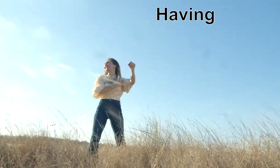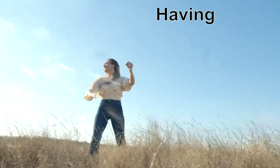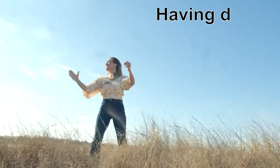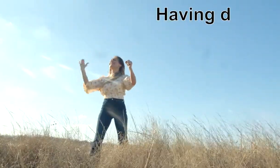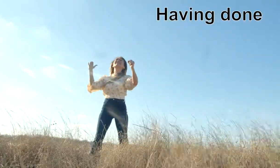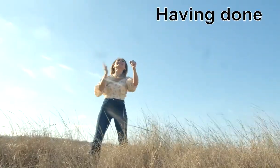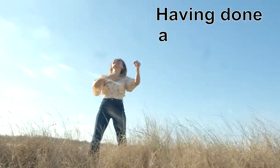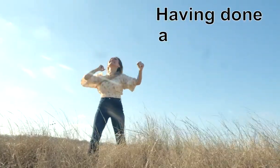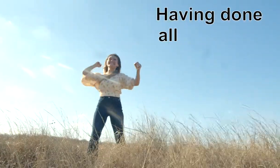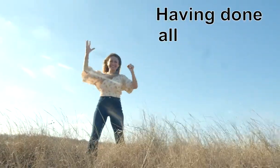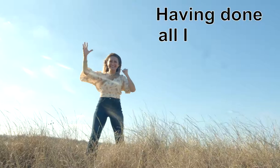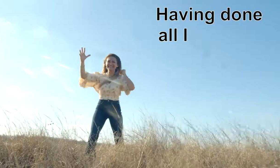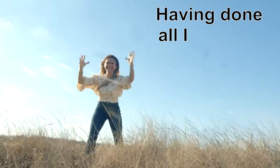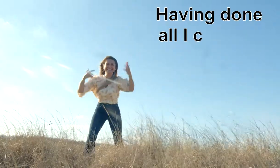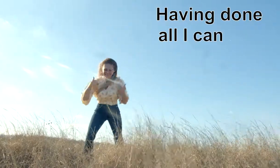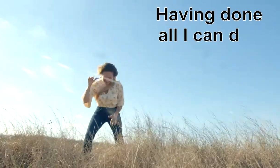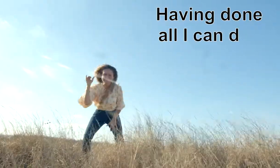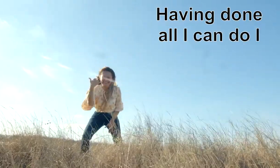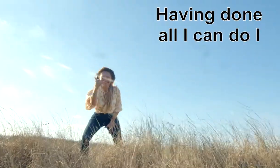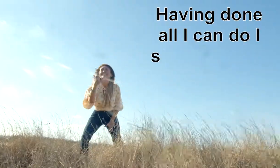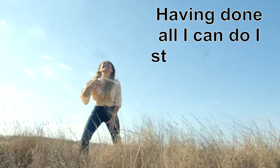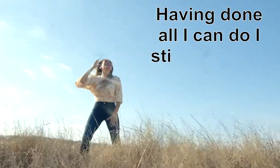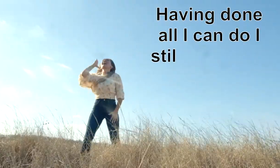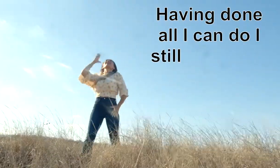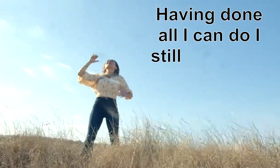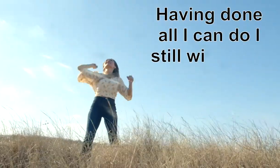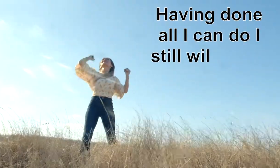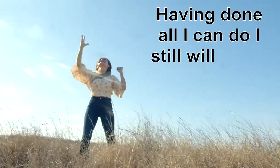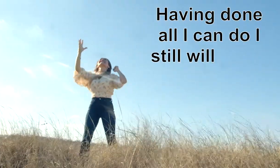done all I can do, I still stand.